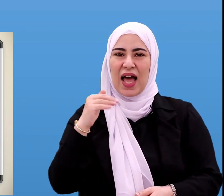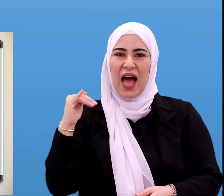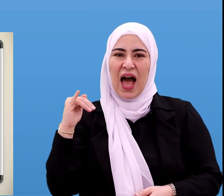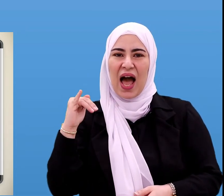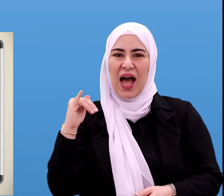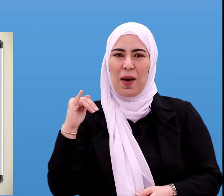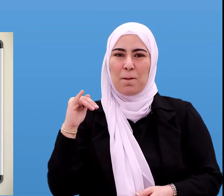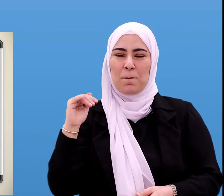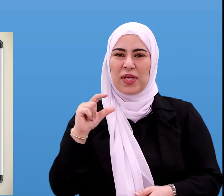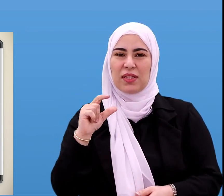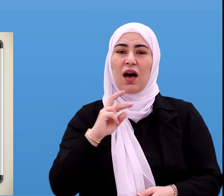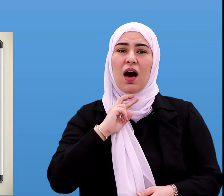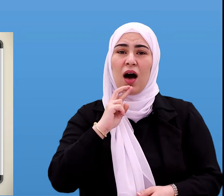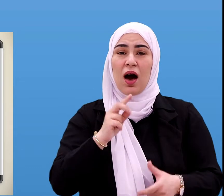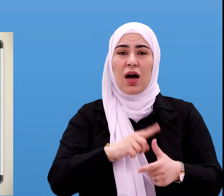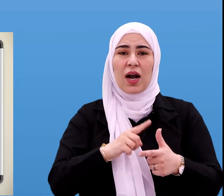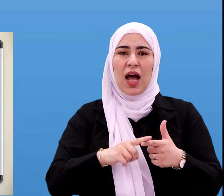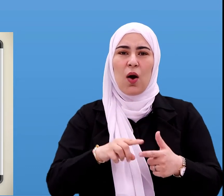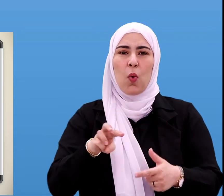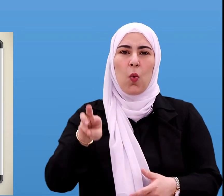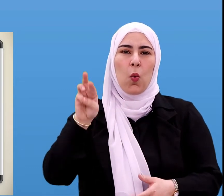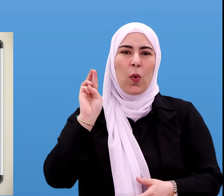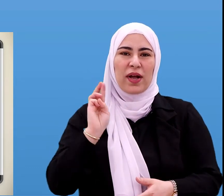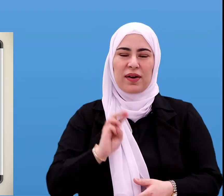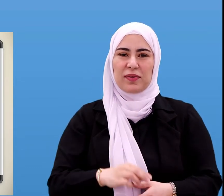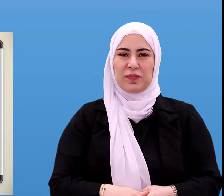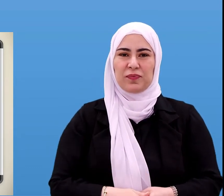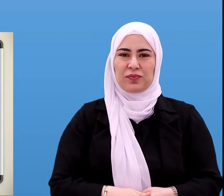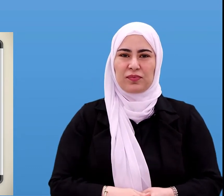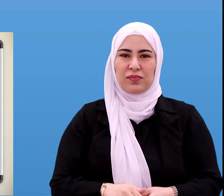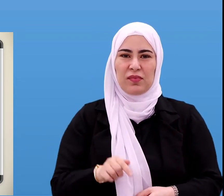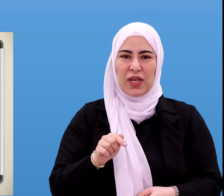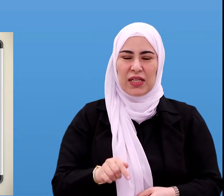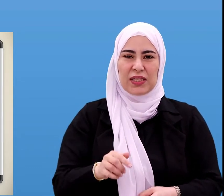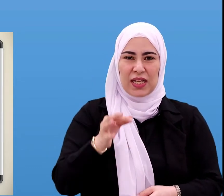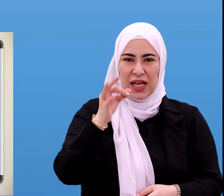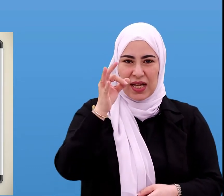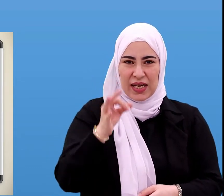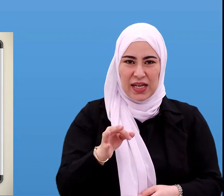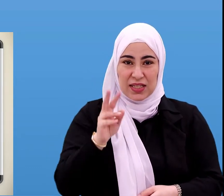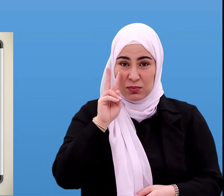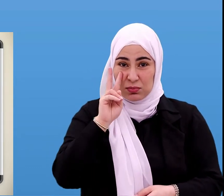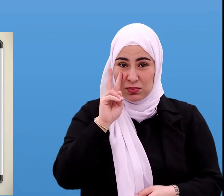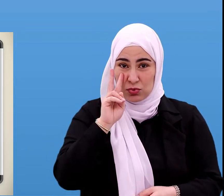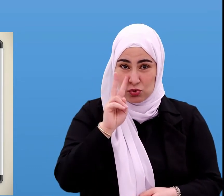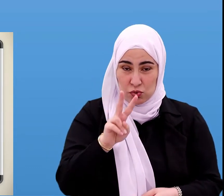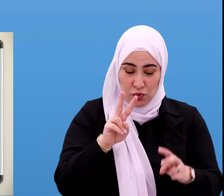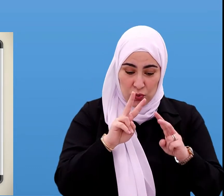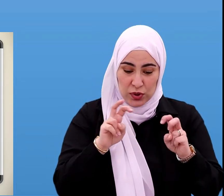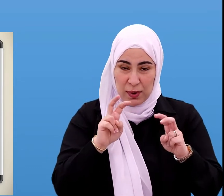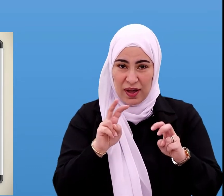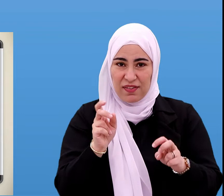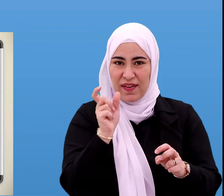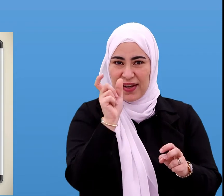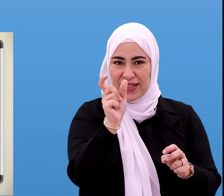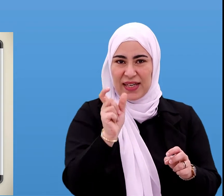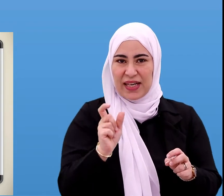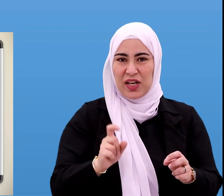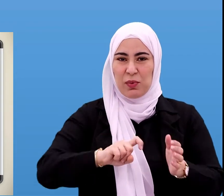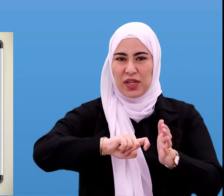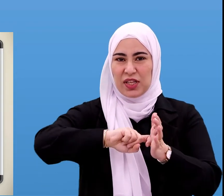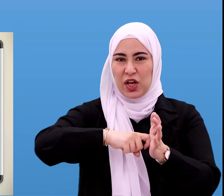night. Now, when you choose the correct answer, you have to either look for keywords